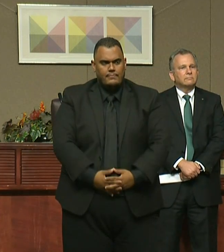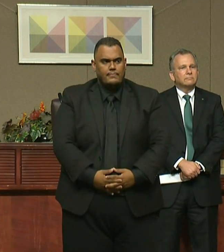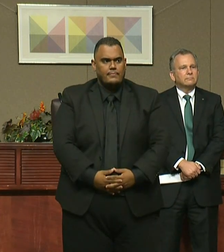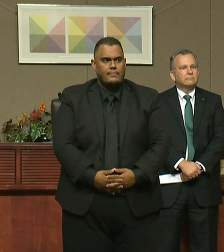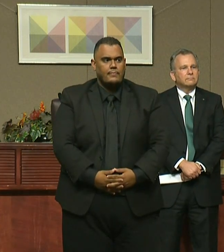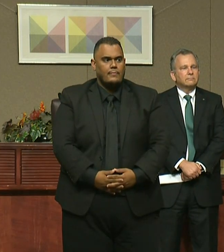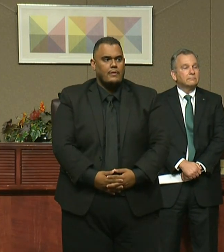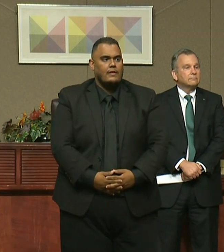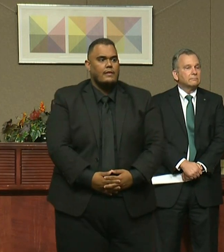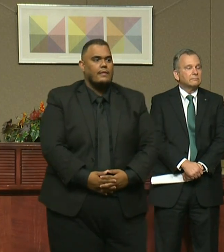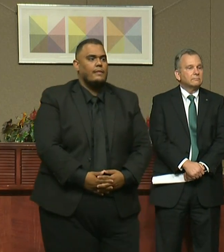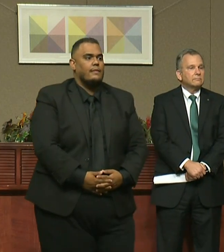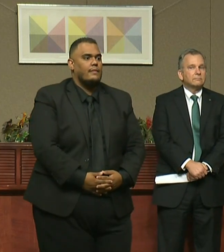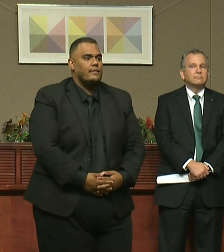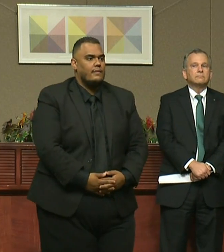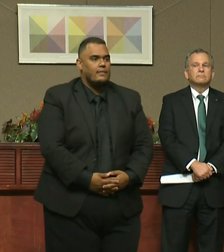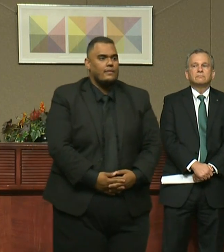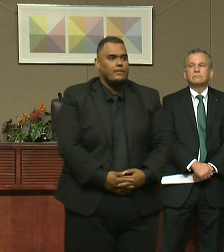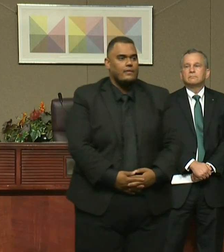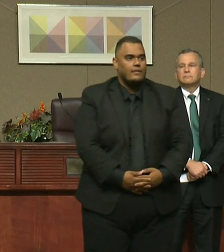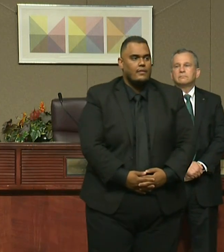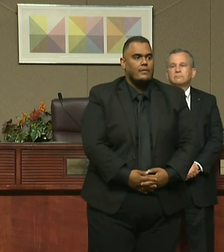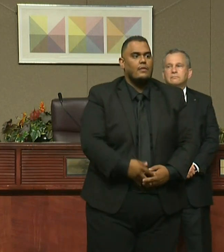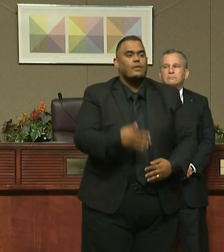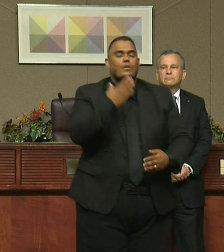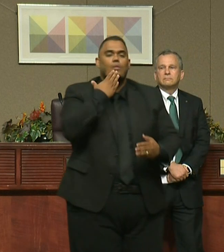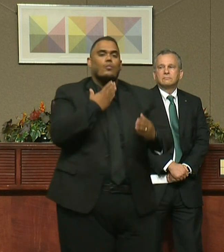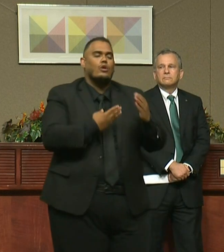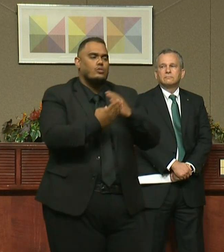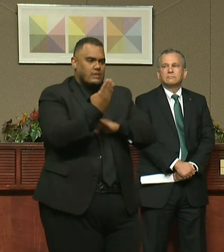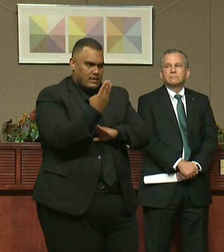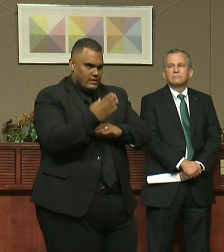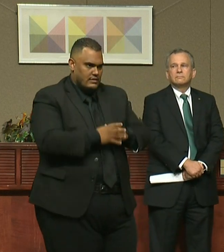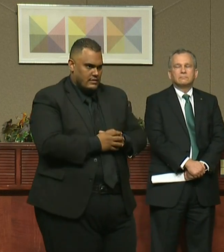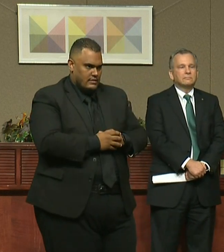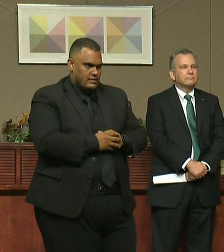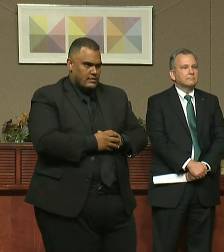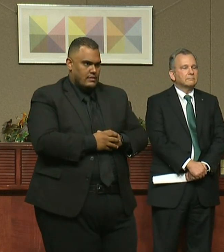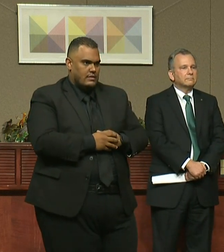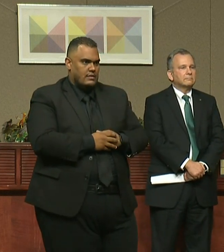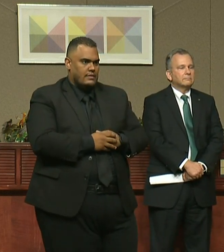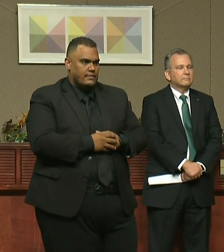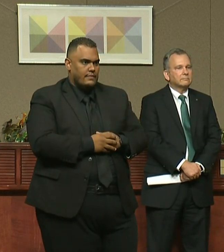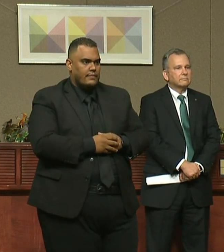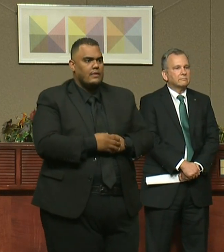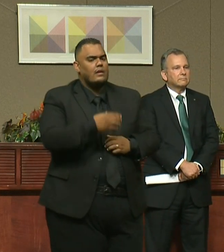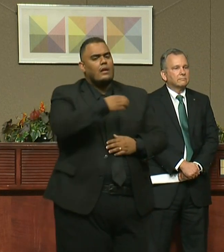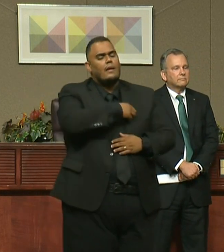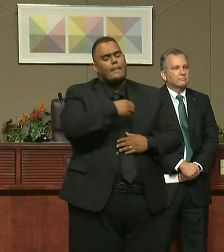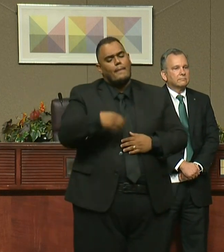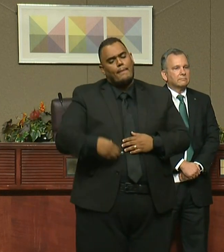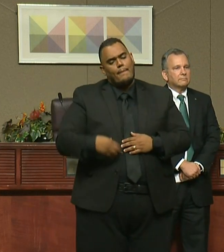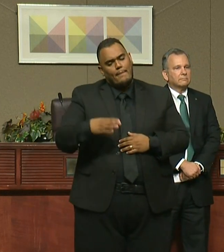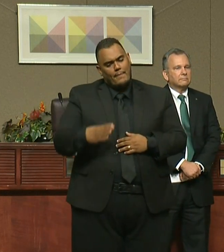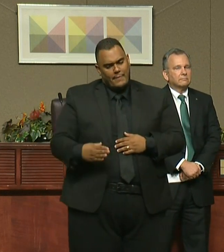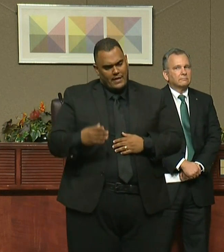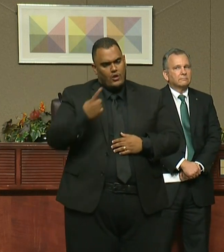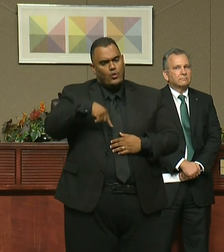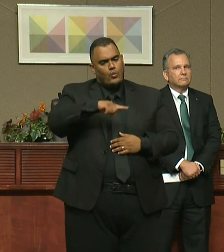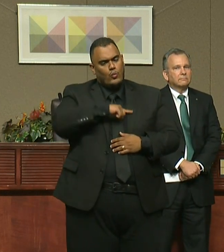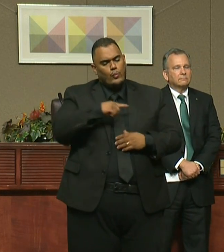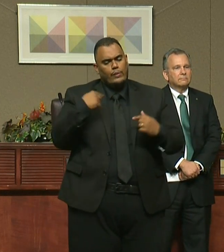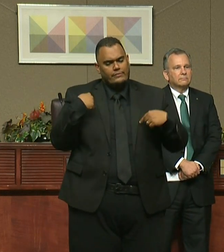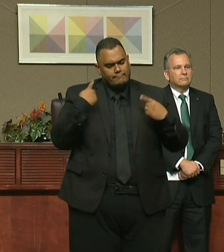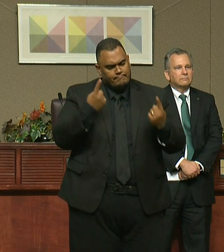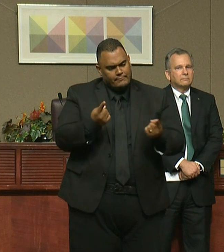William Diaz. Question is, Mayor, we have almost a week of a protest on the streets, and I've seen